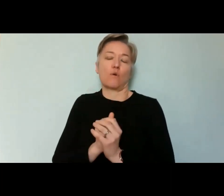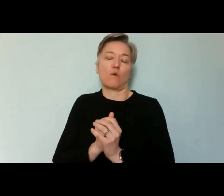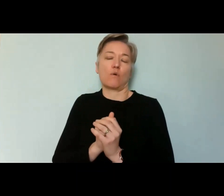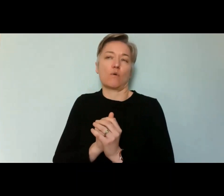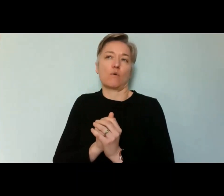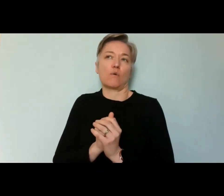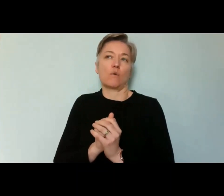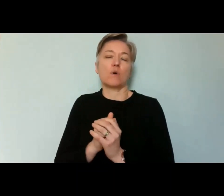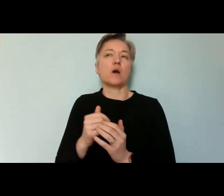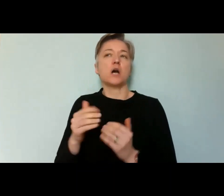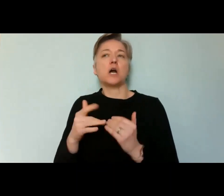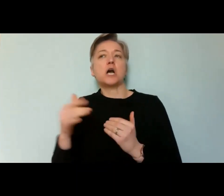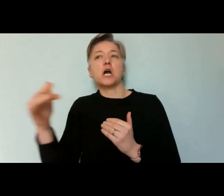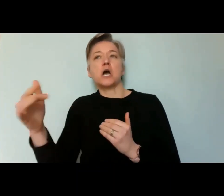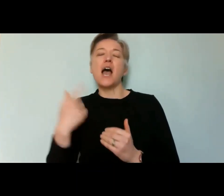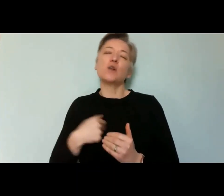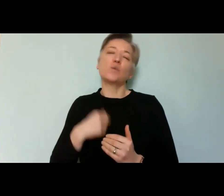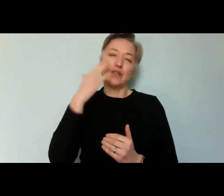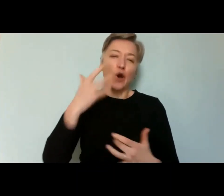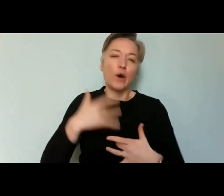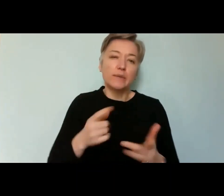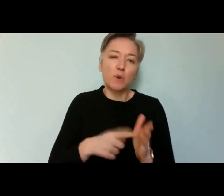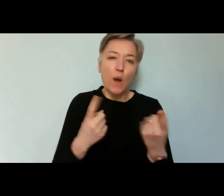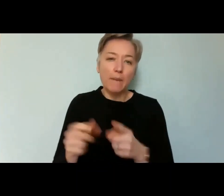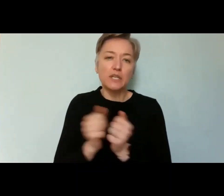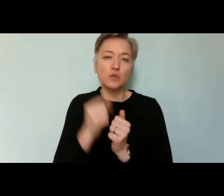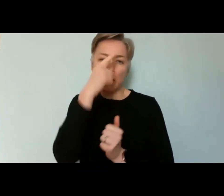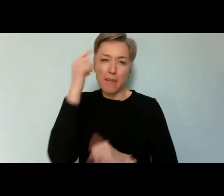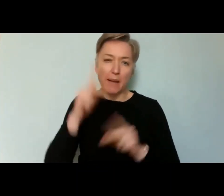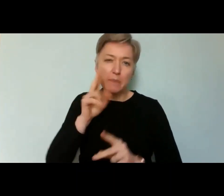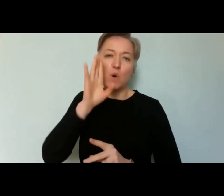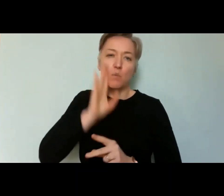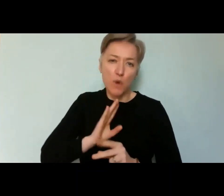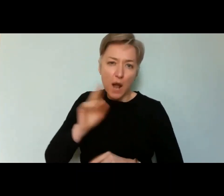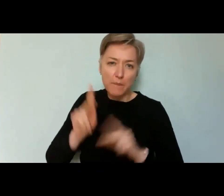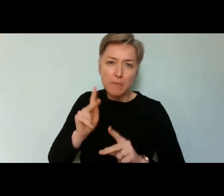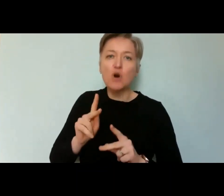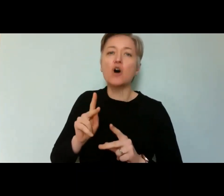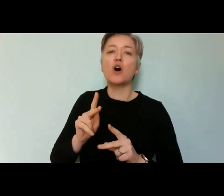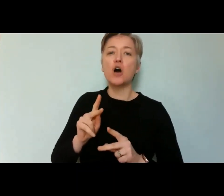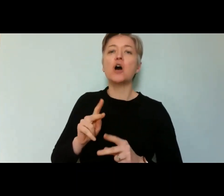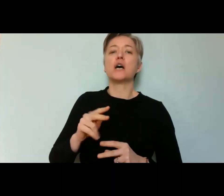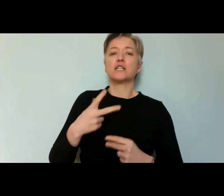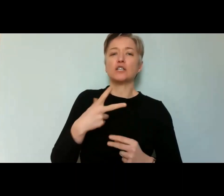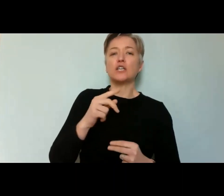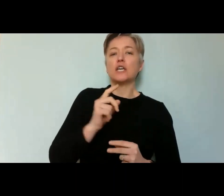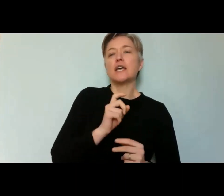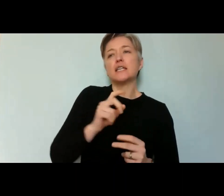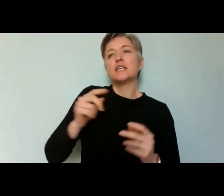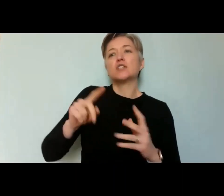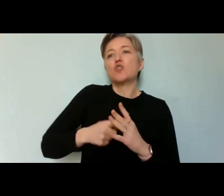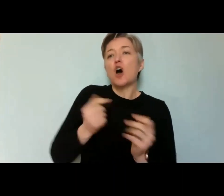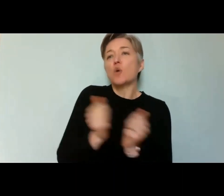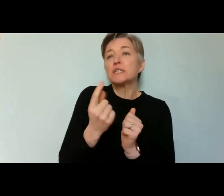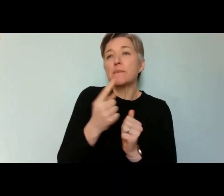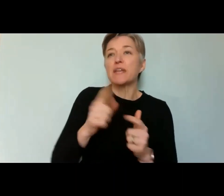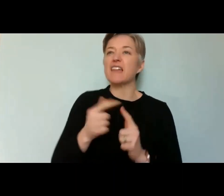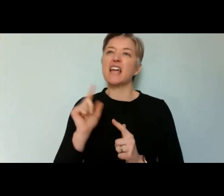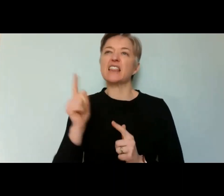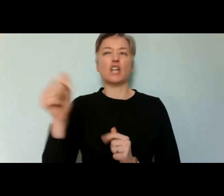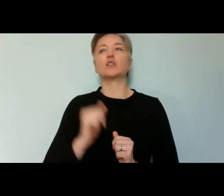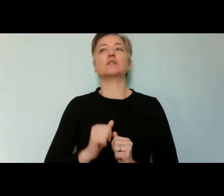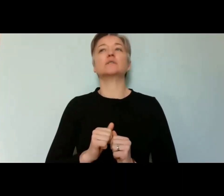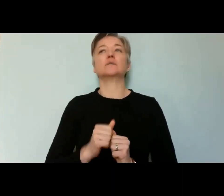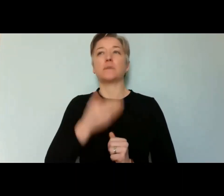what happens with Black people and brown people, that they start off stuff and then down the end, it ends up bad for us. And so